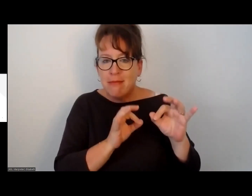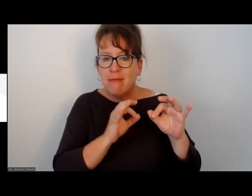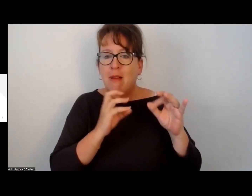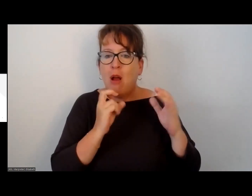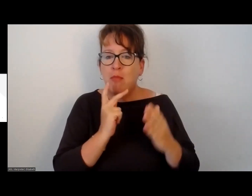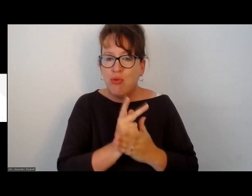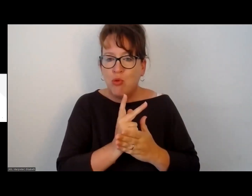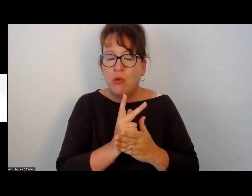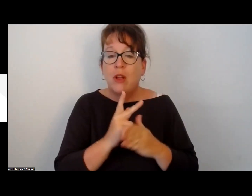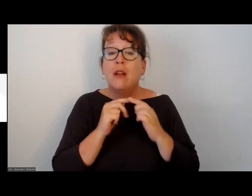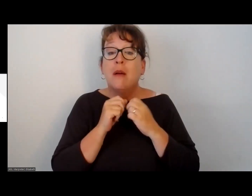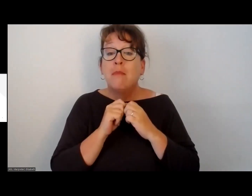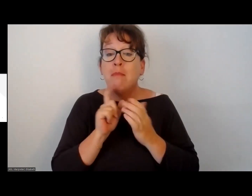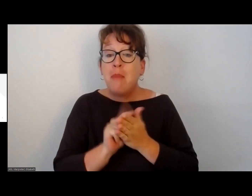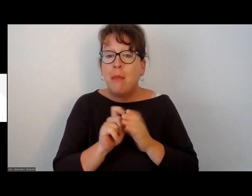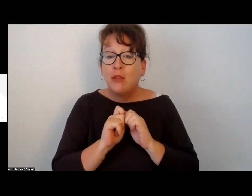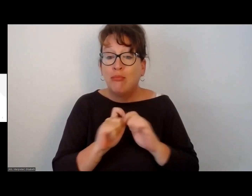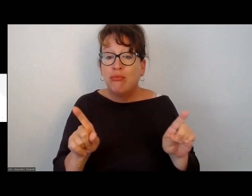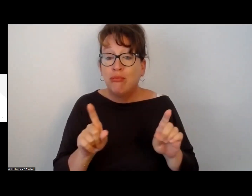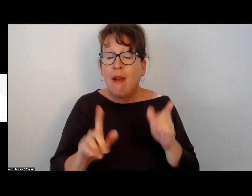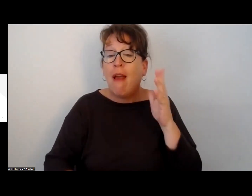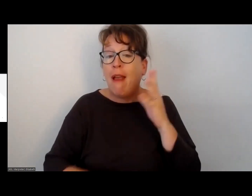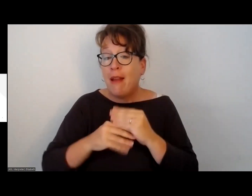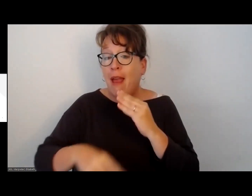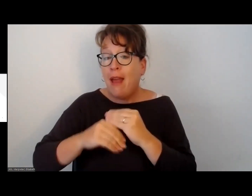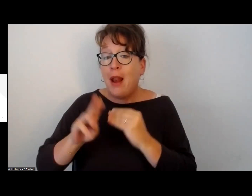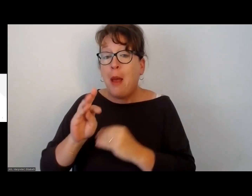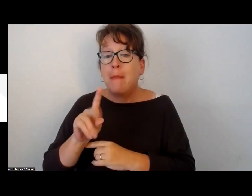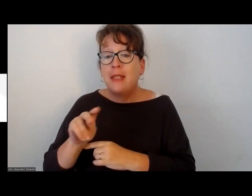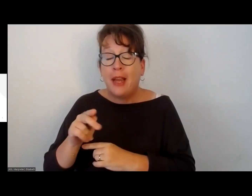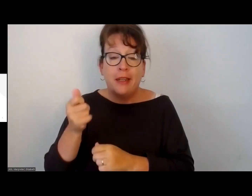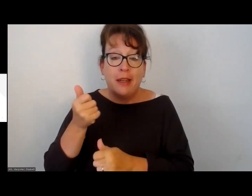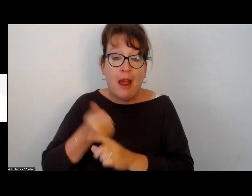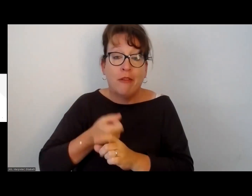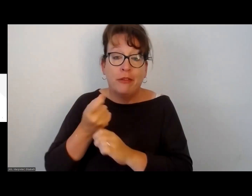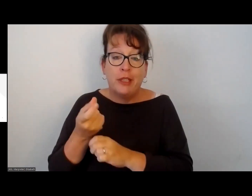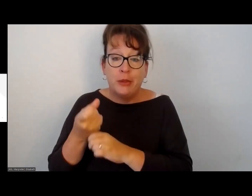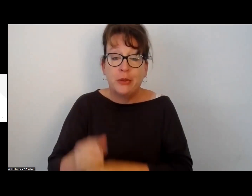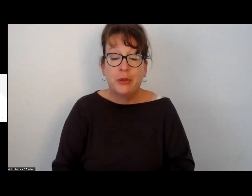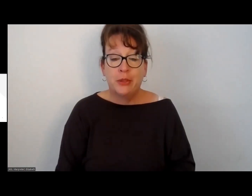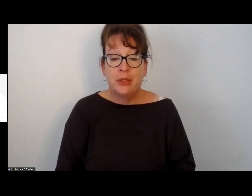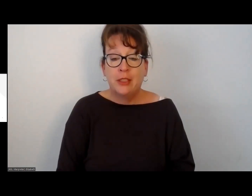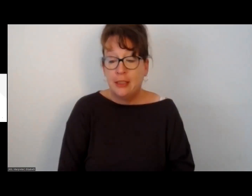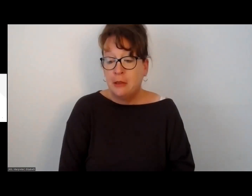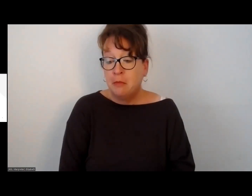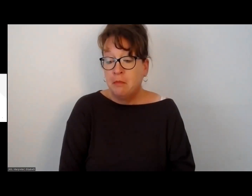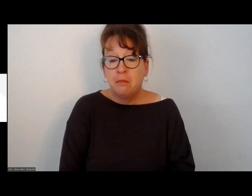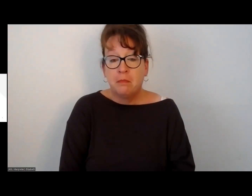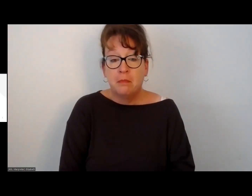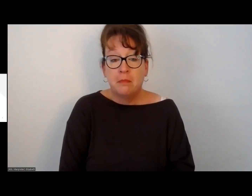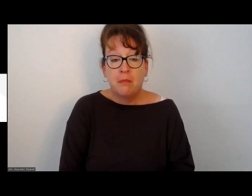every few years. And Carlene will share more details on where we are on the EJ strategy. And then the